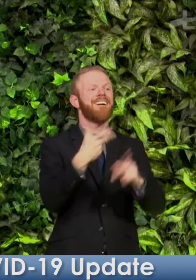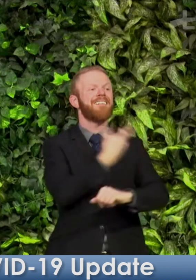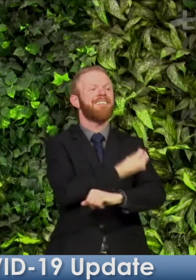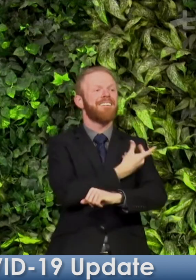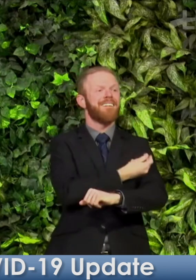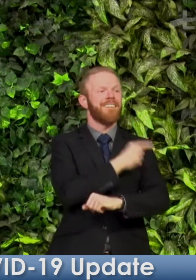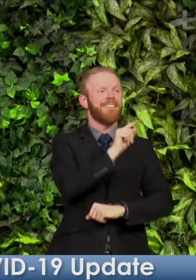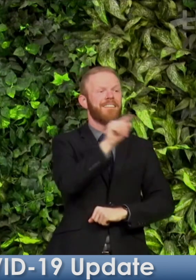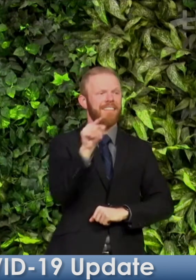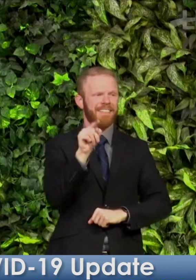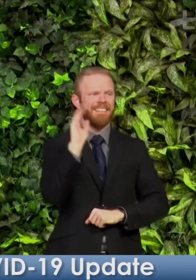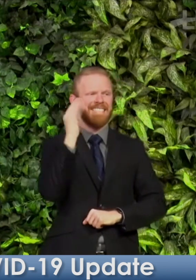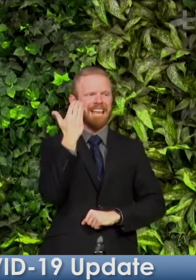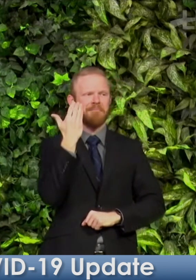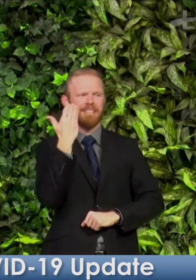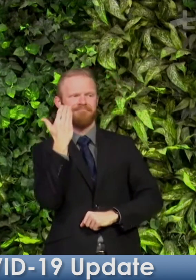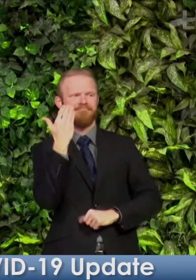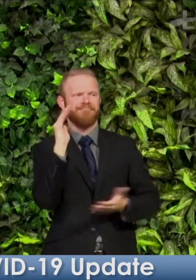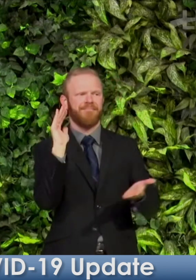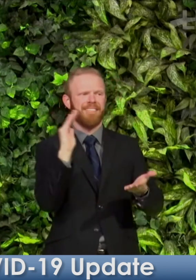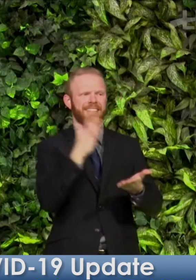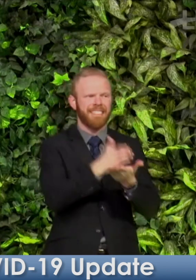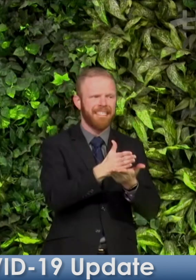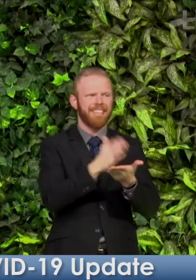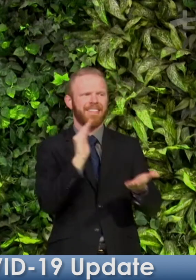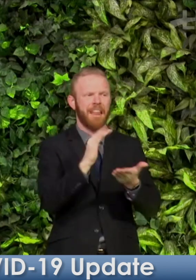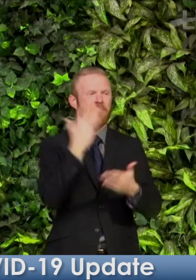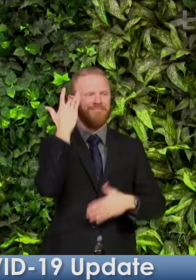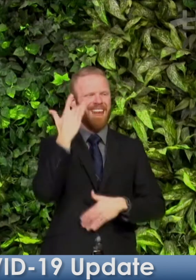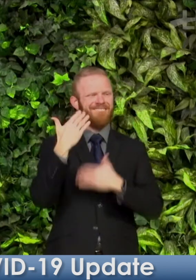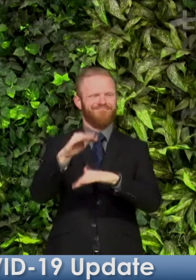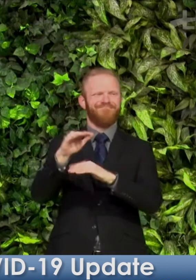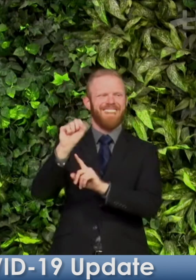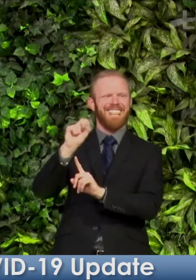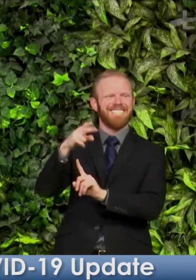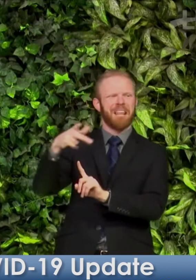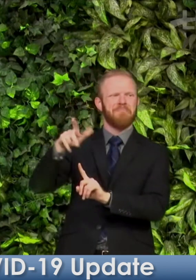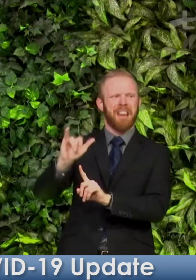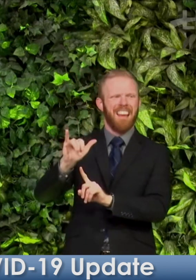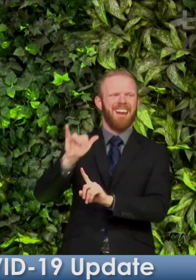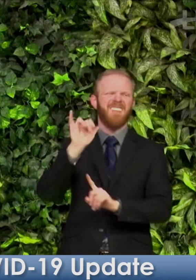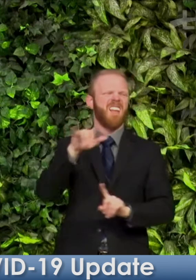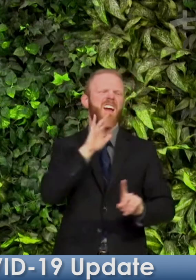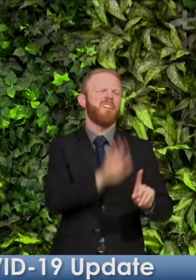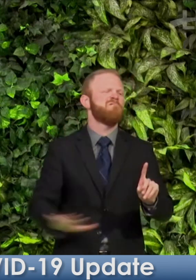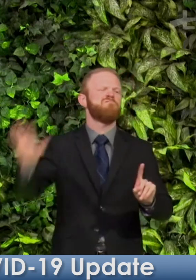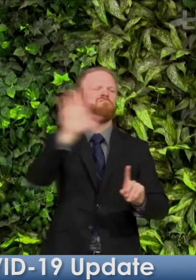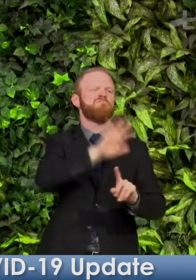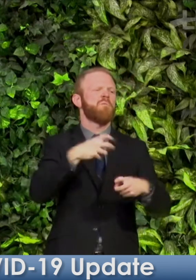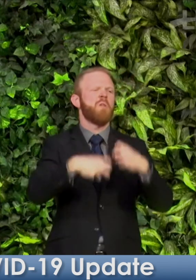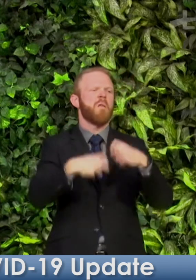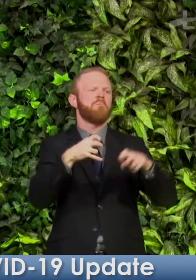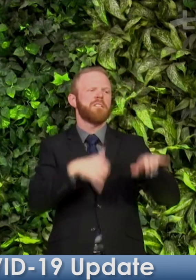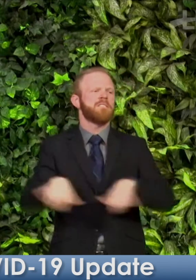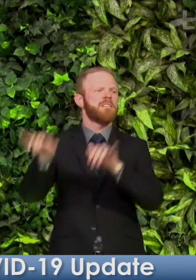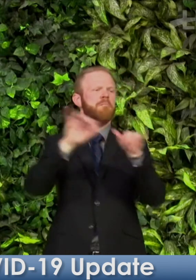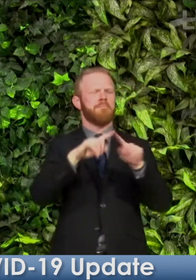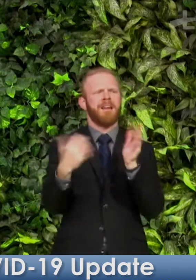limited manufactured supply. That's a nationwide issue, including, and I appreciate your question, the subtext of your